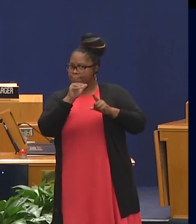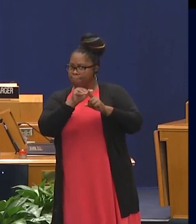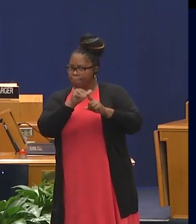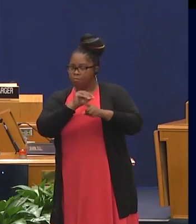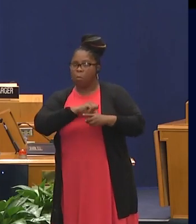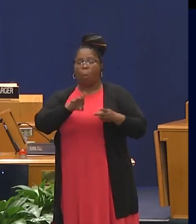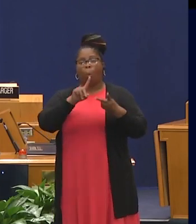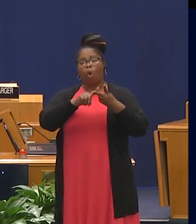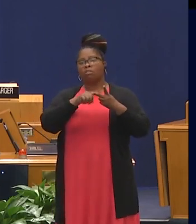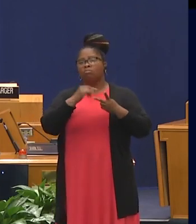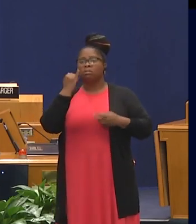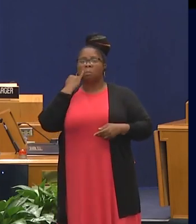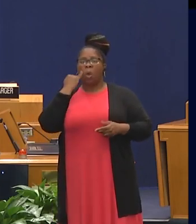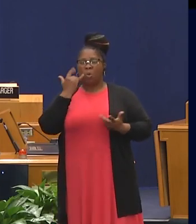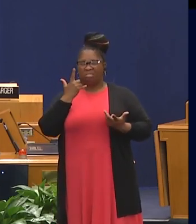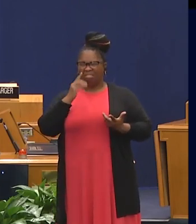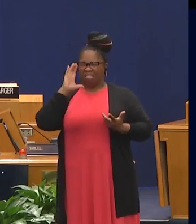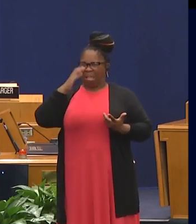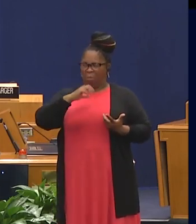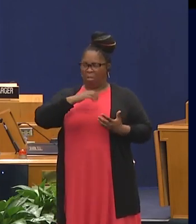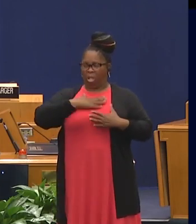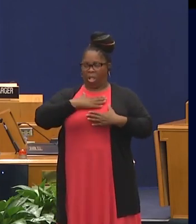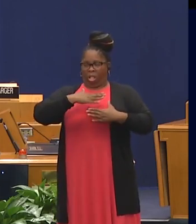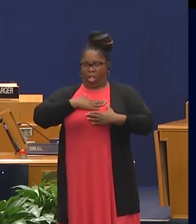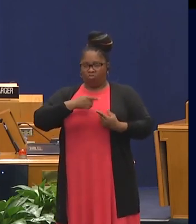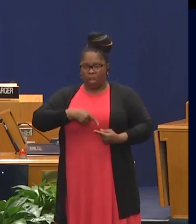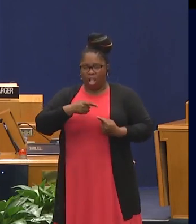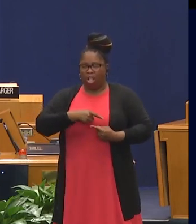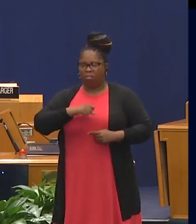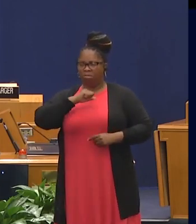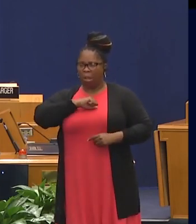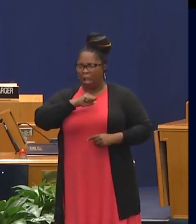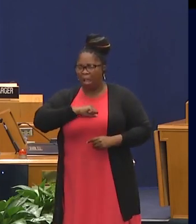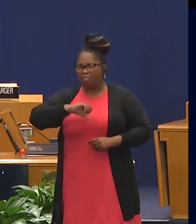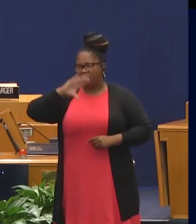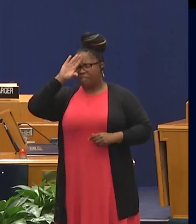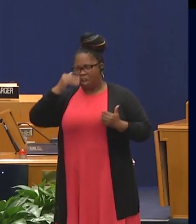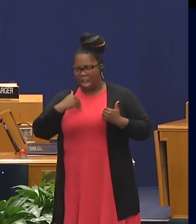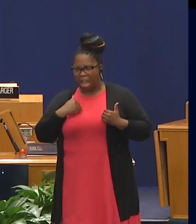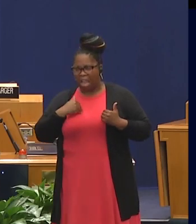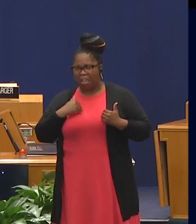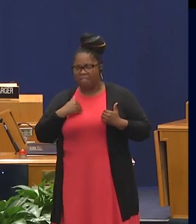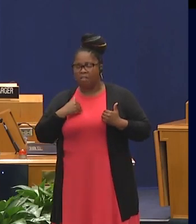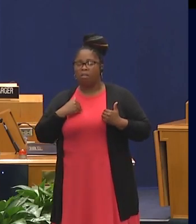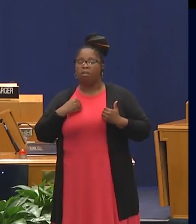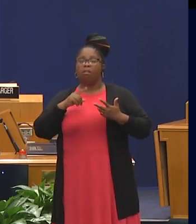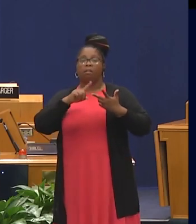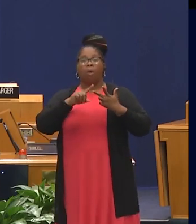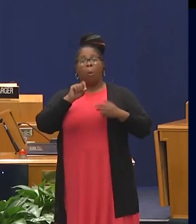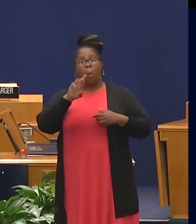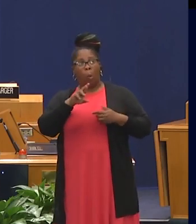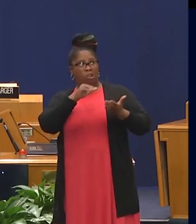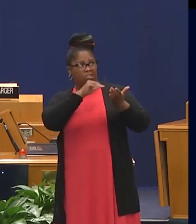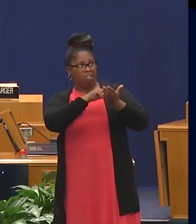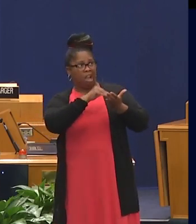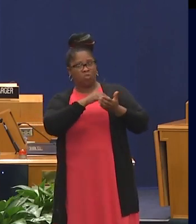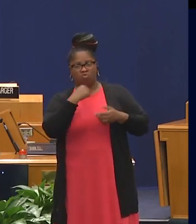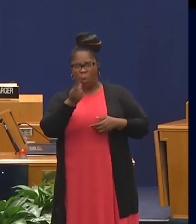symptoms of respiratory illness and you're waiting for your test results, or you've been told by your provider that you're likely to be